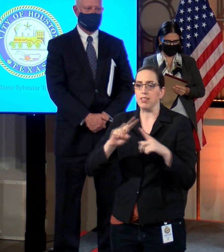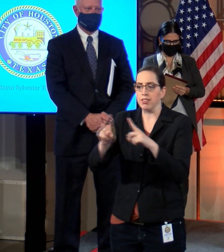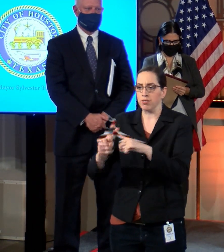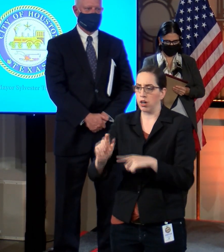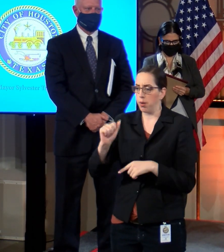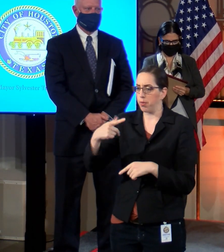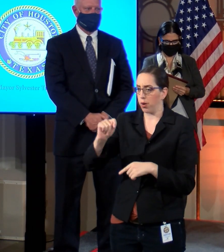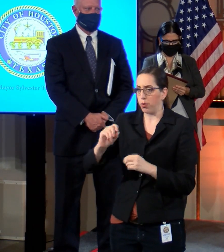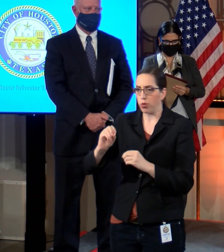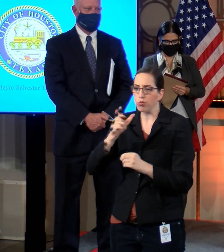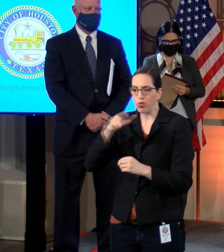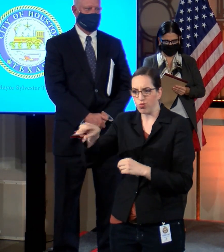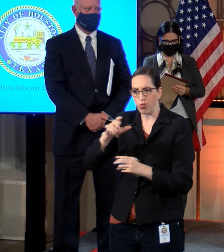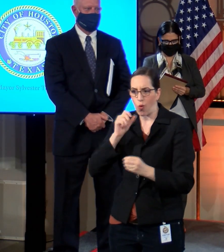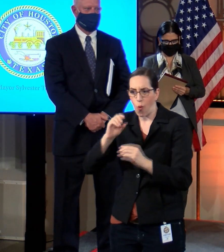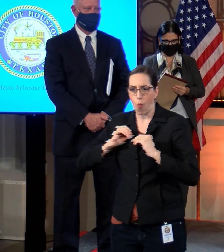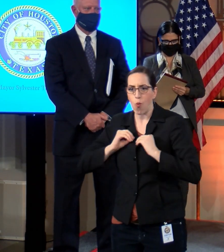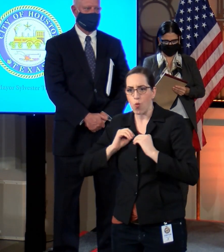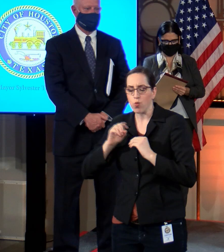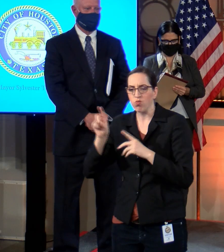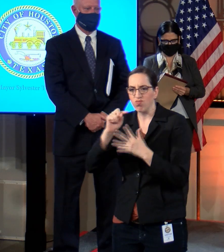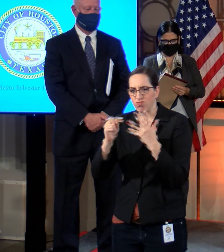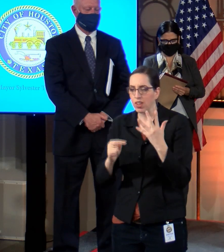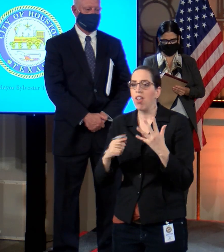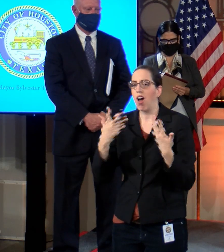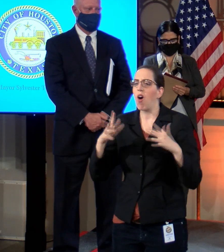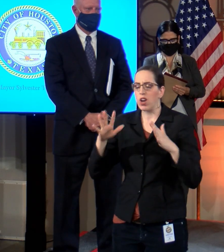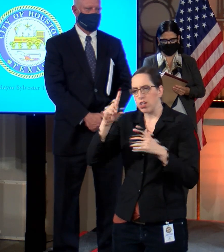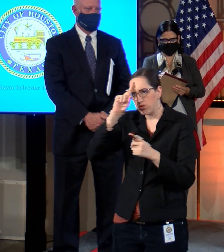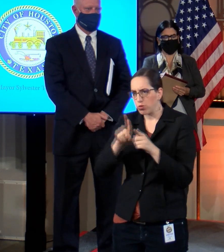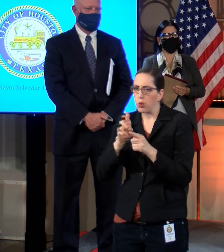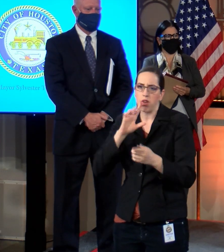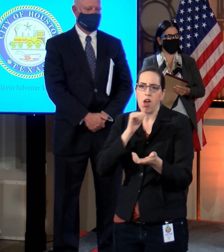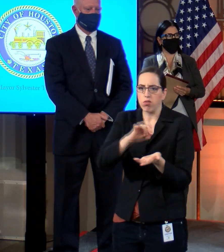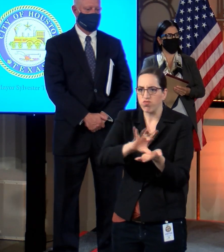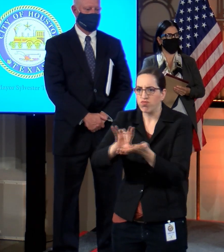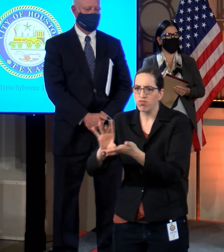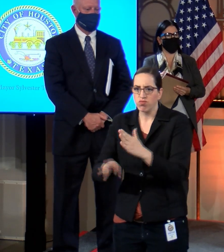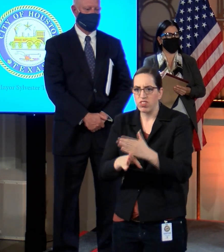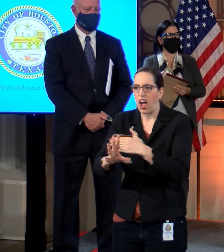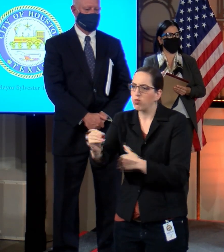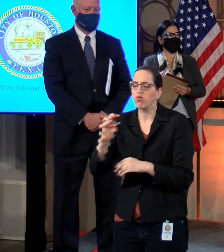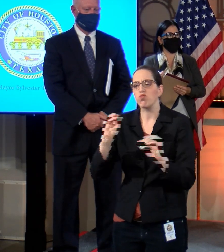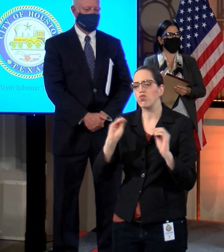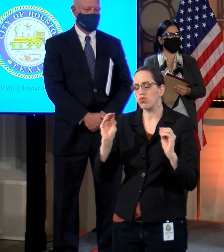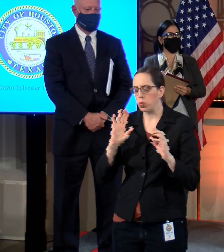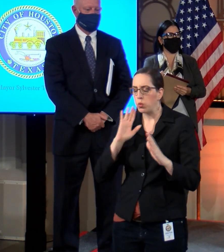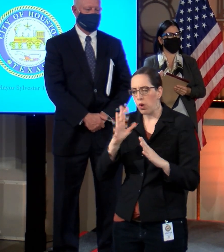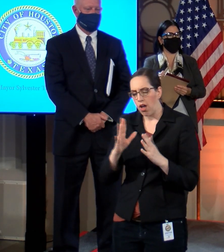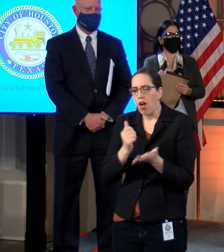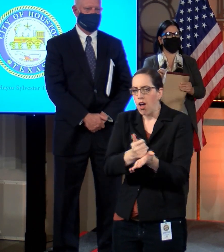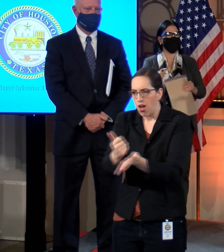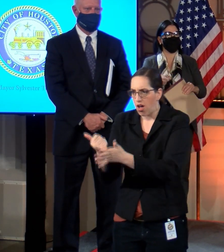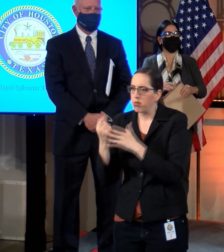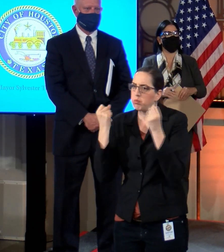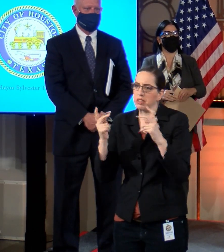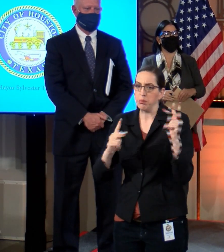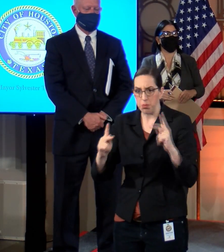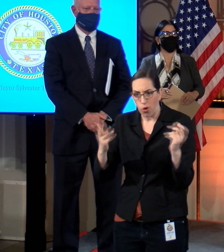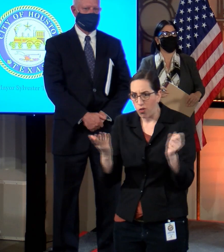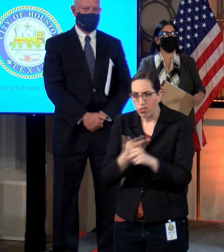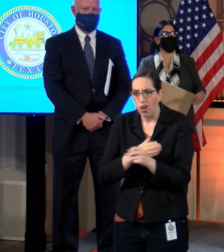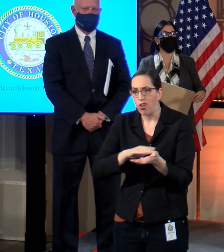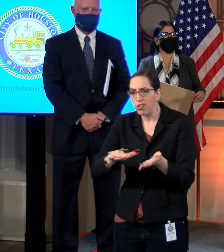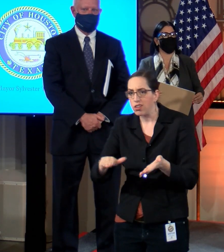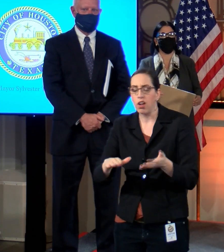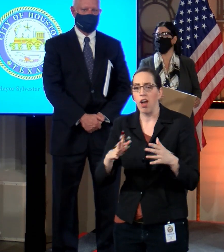owners had already committed not to evict anyone. In fact, they've gone even further in providing assistance to many people who have lost their